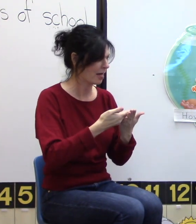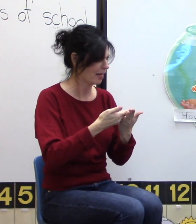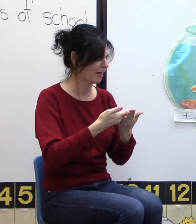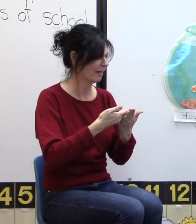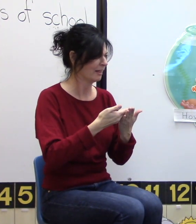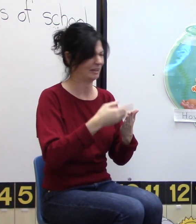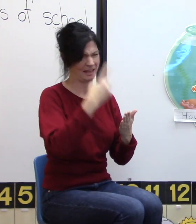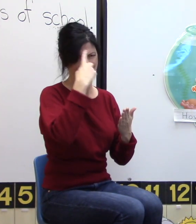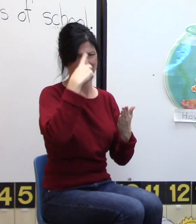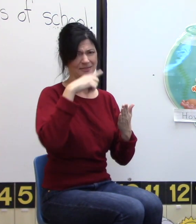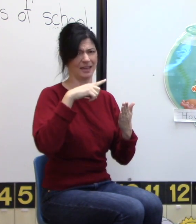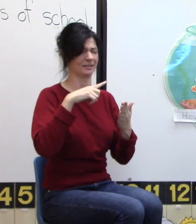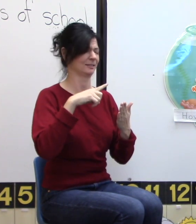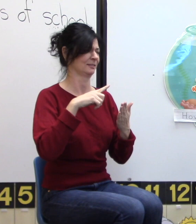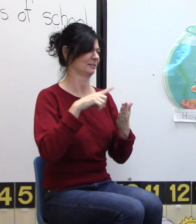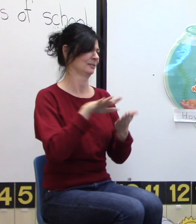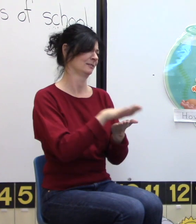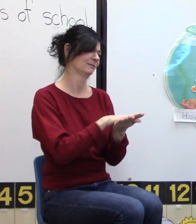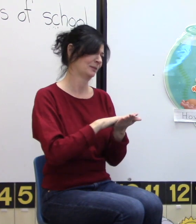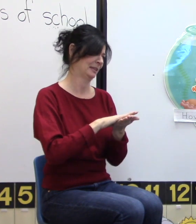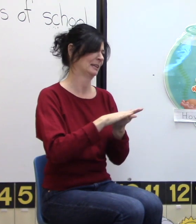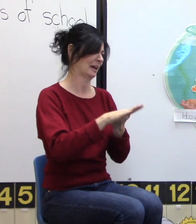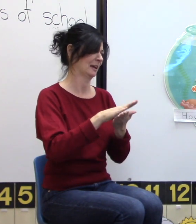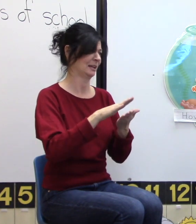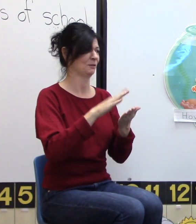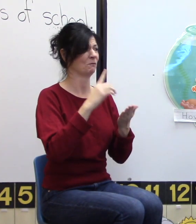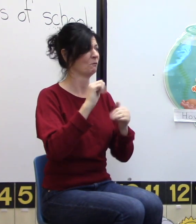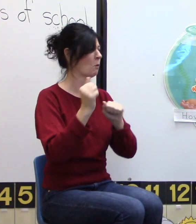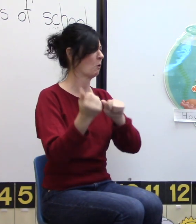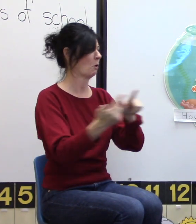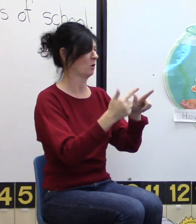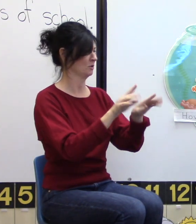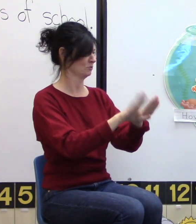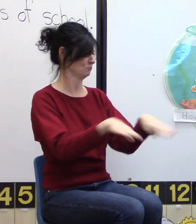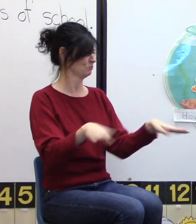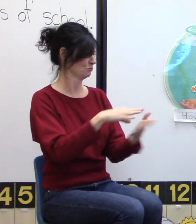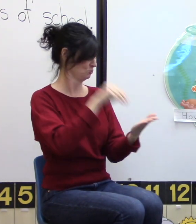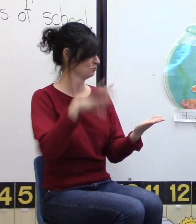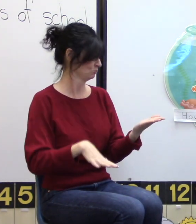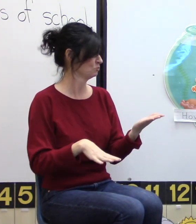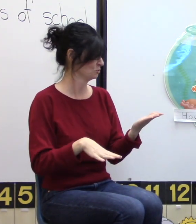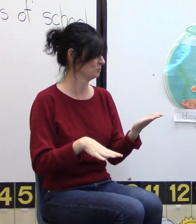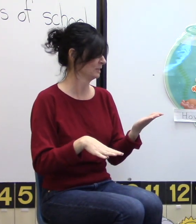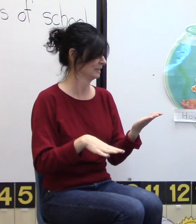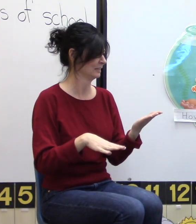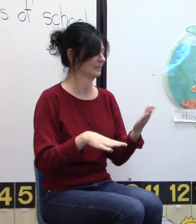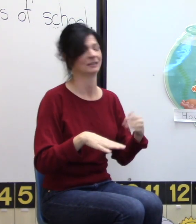We really collaborate well, and I think it's really nice to have for all the